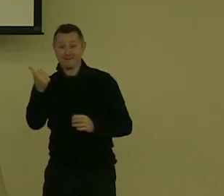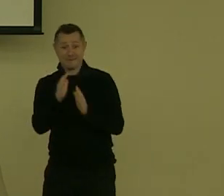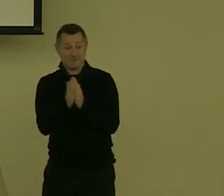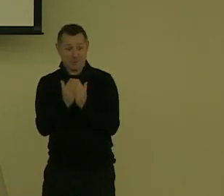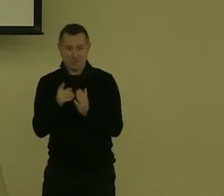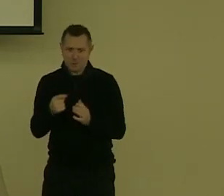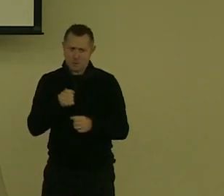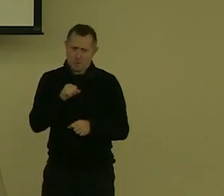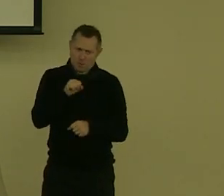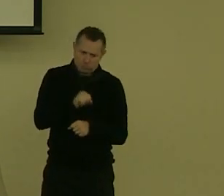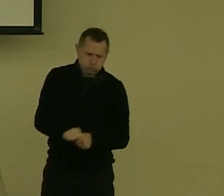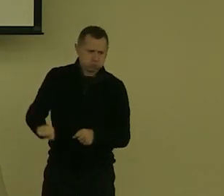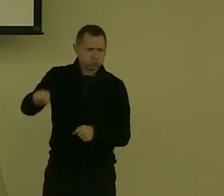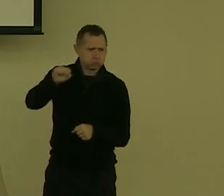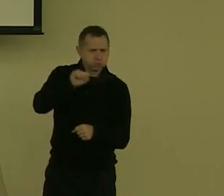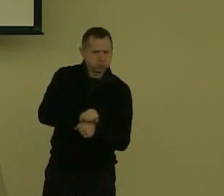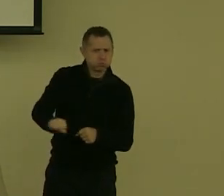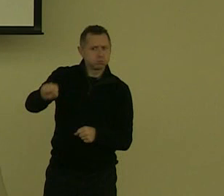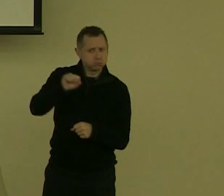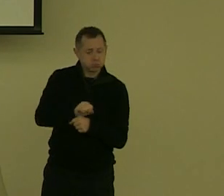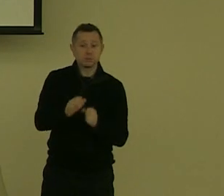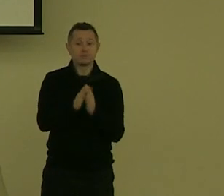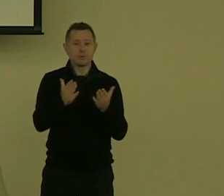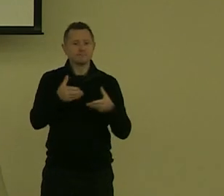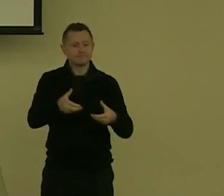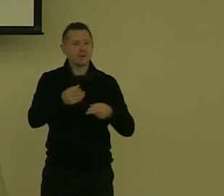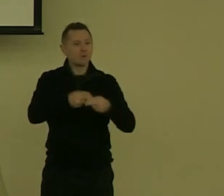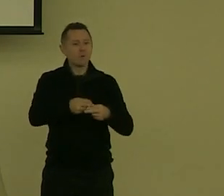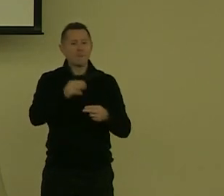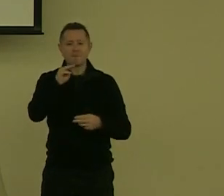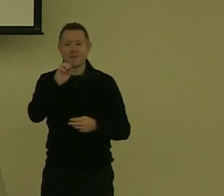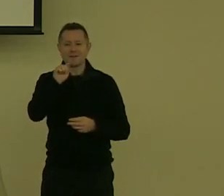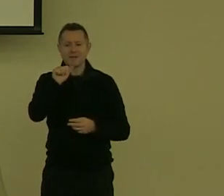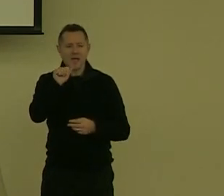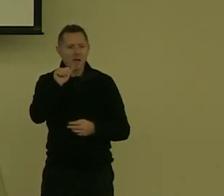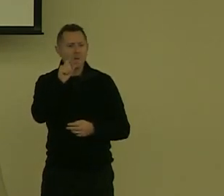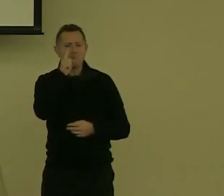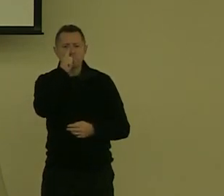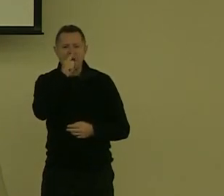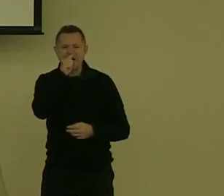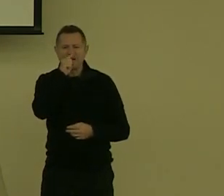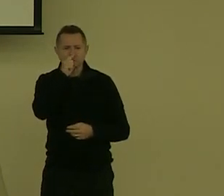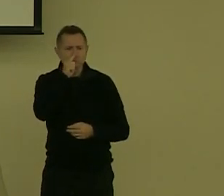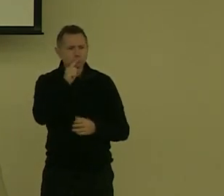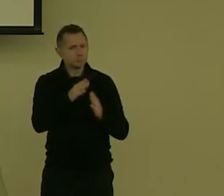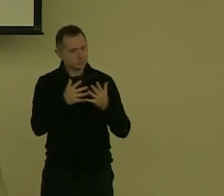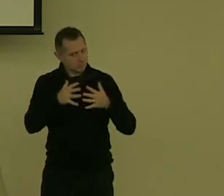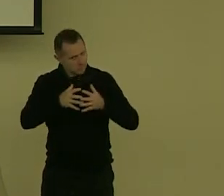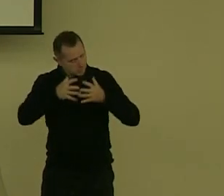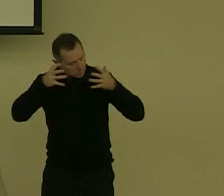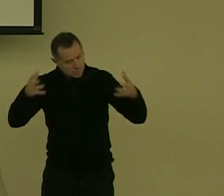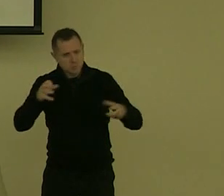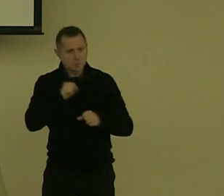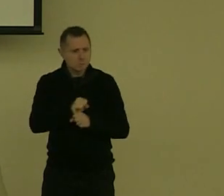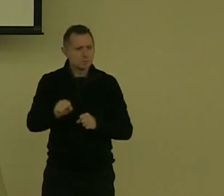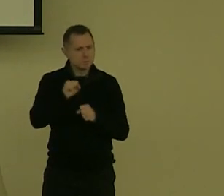As associate editor, and this is a book about the 13-year process that he went through of composing Mouse. So by working with